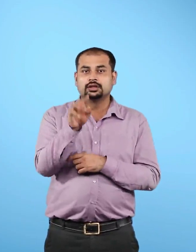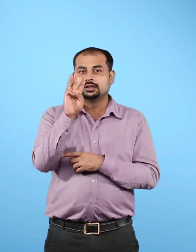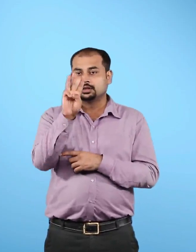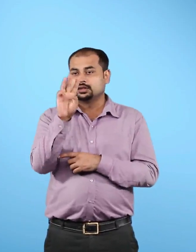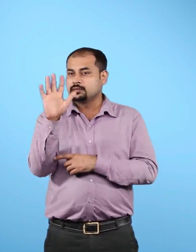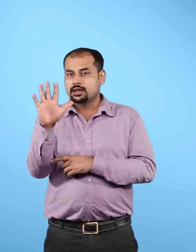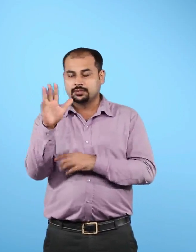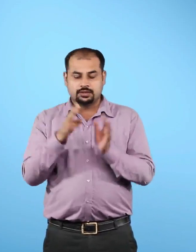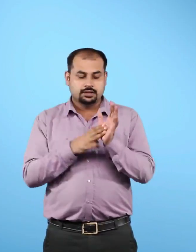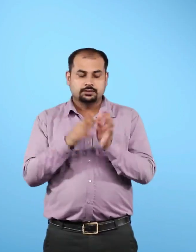3.35 meters.